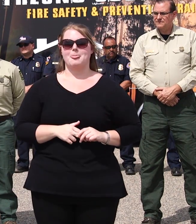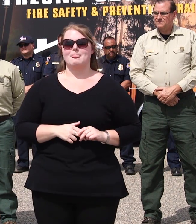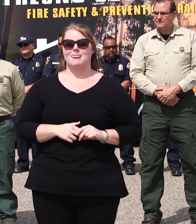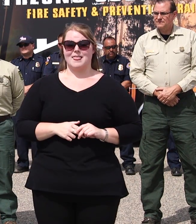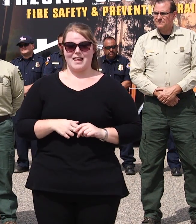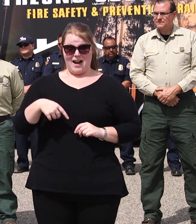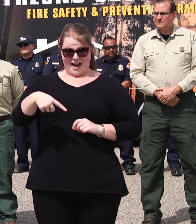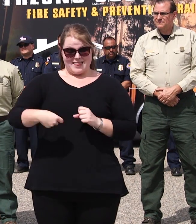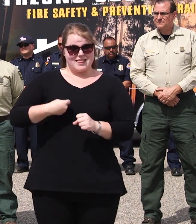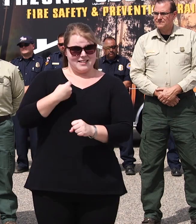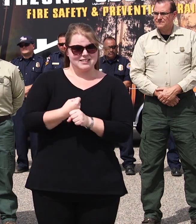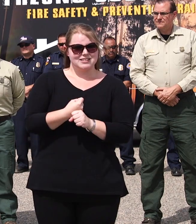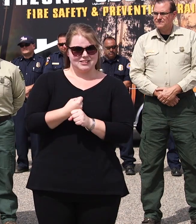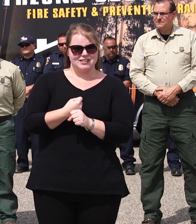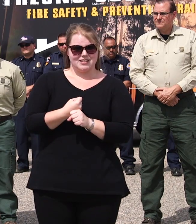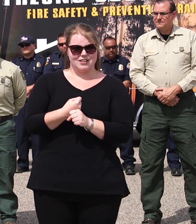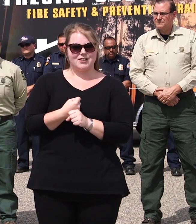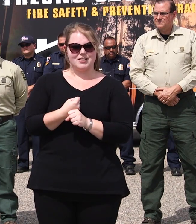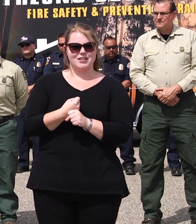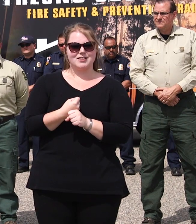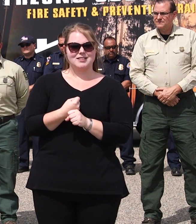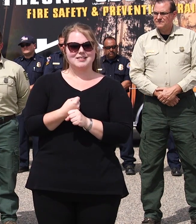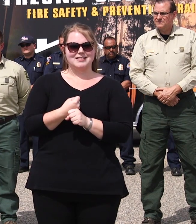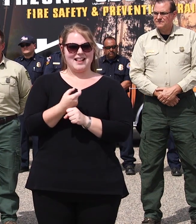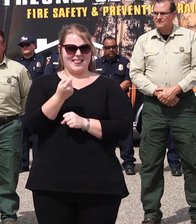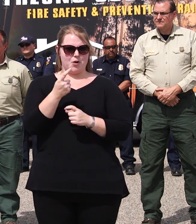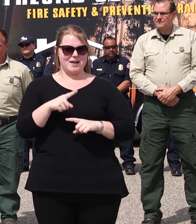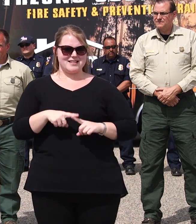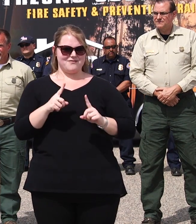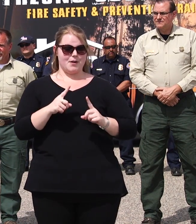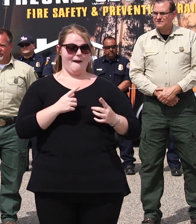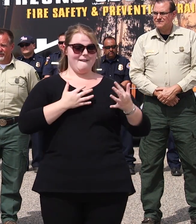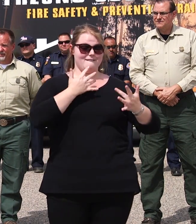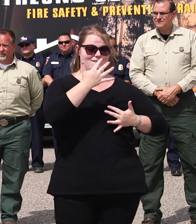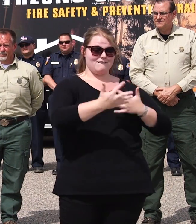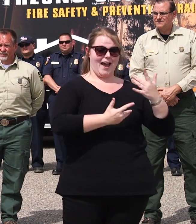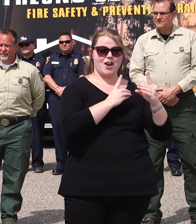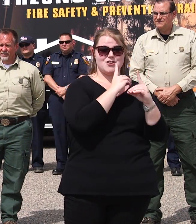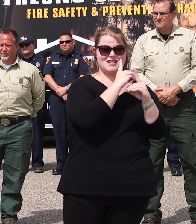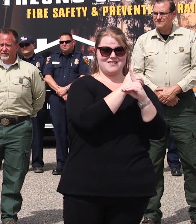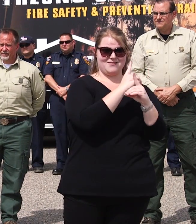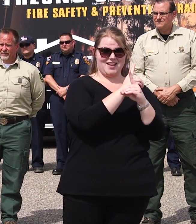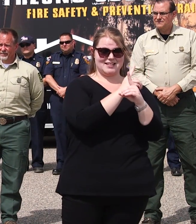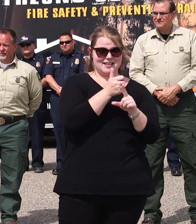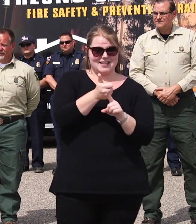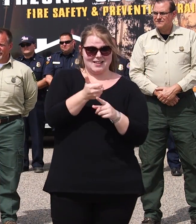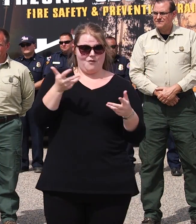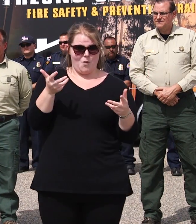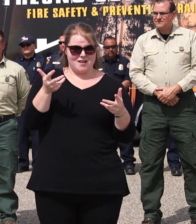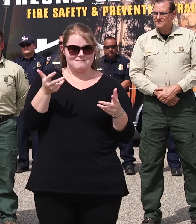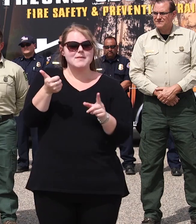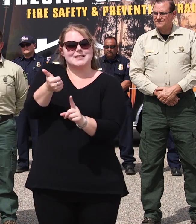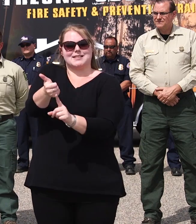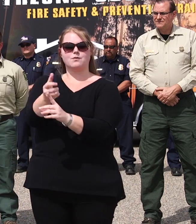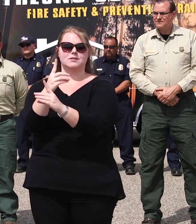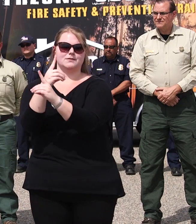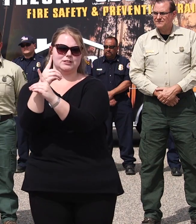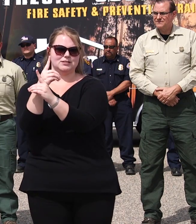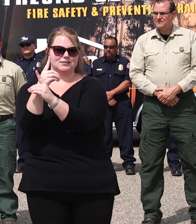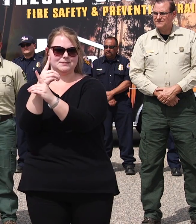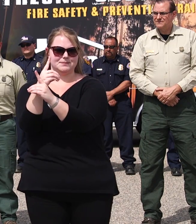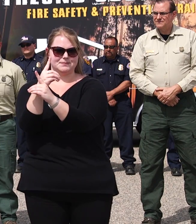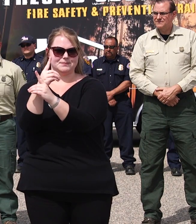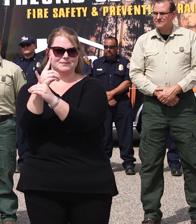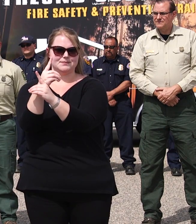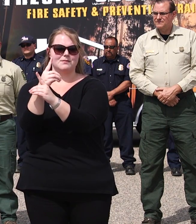This year it is fire defense is the best, is self-defense, excuse me. And